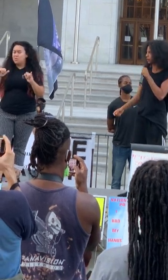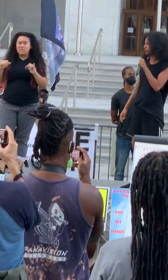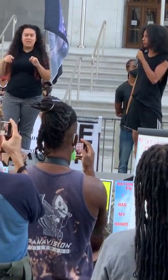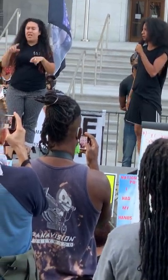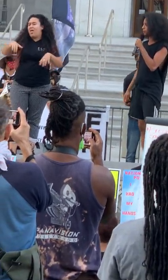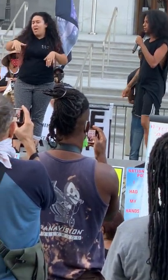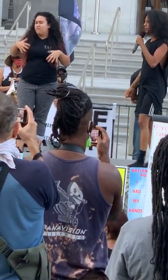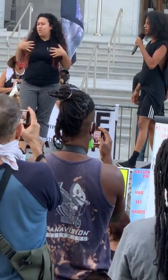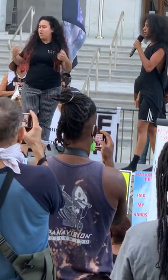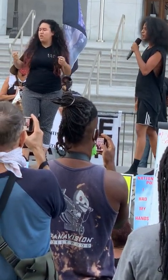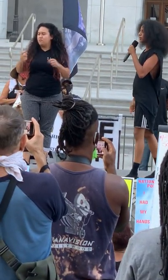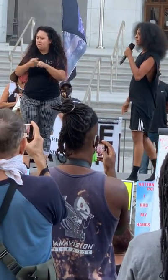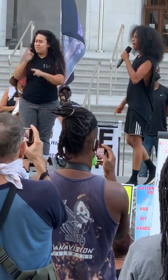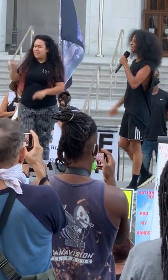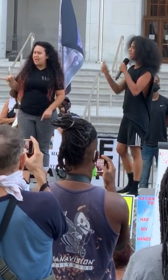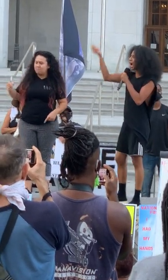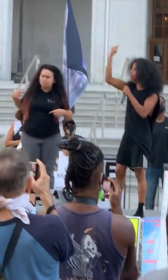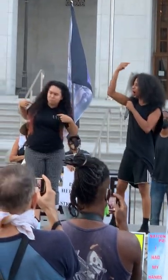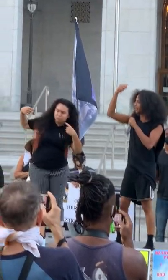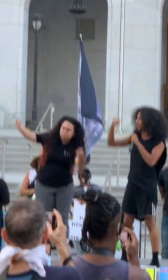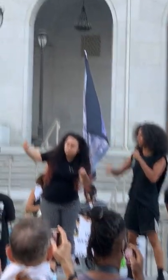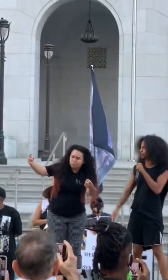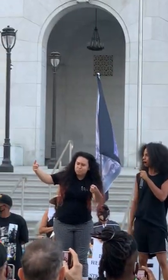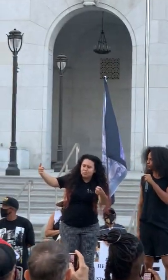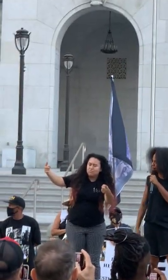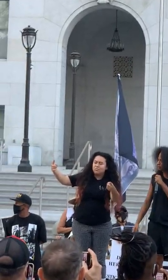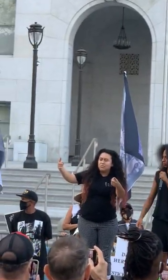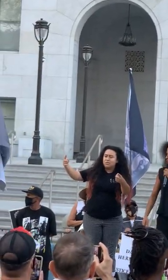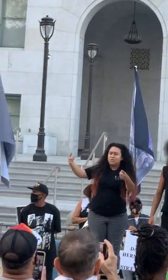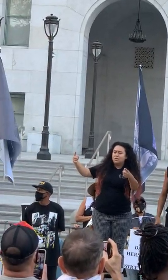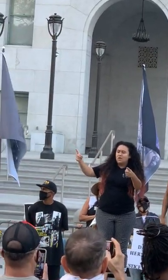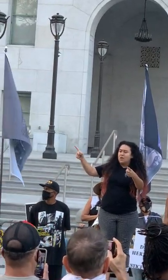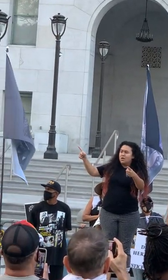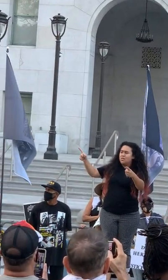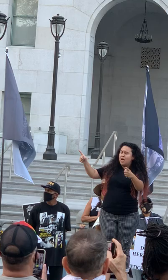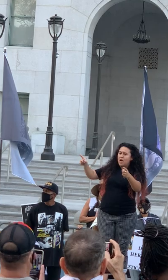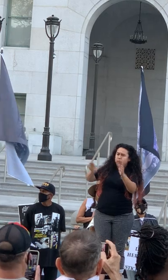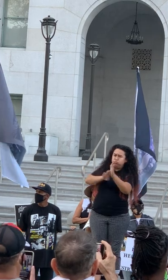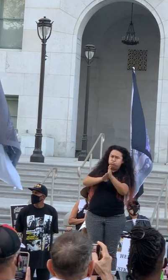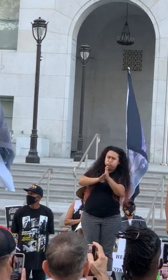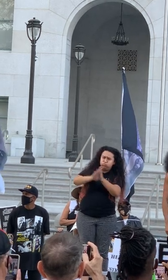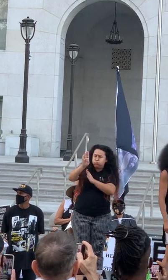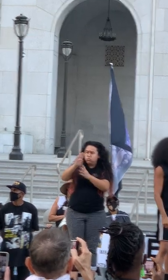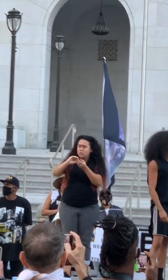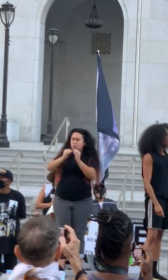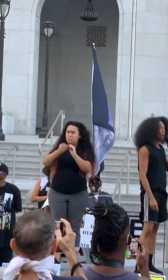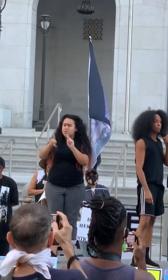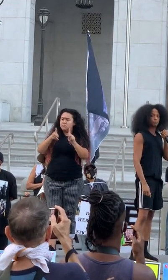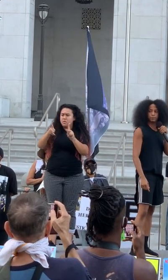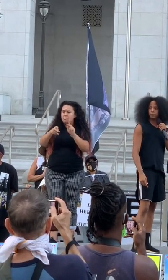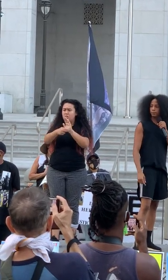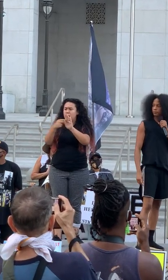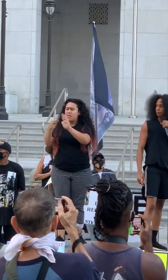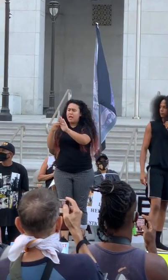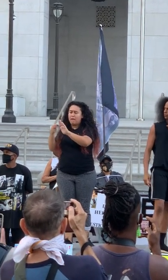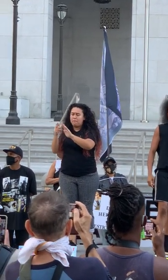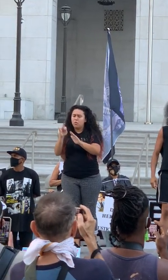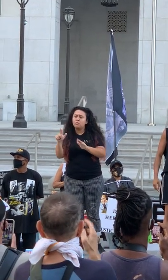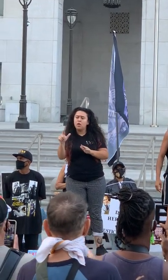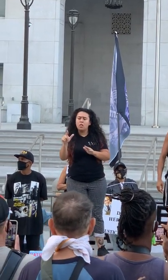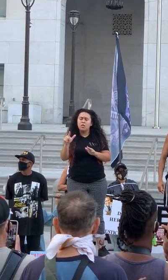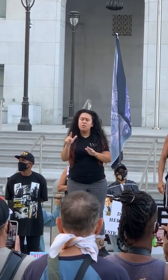more. A skyrocketing of criminals, and yet crime doesn't go up.